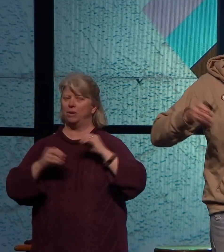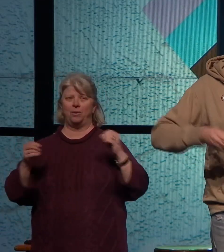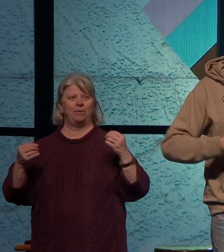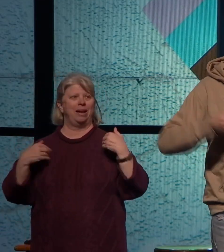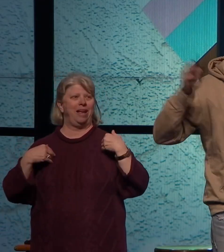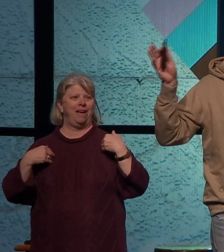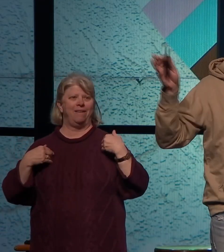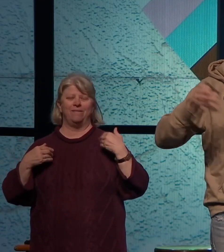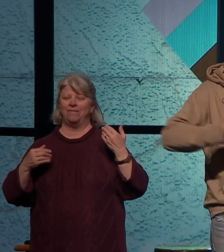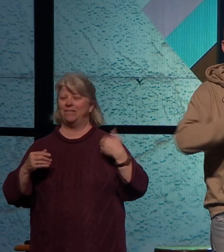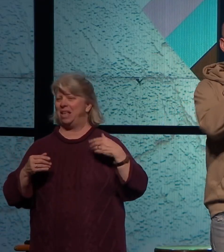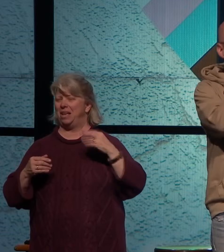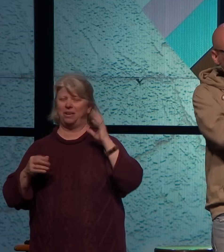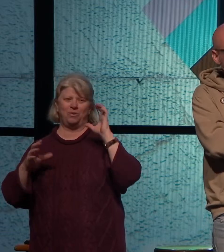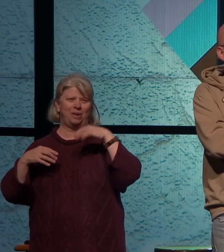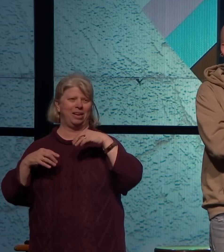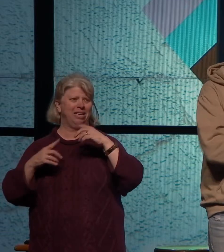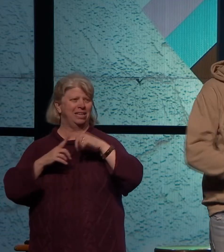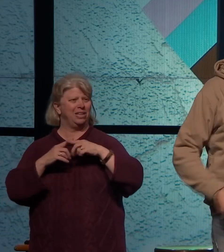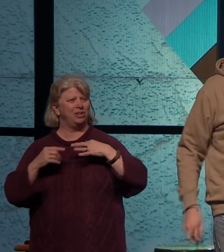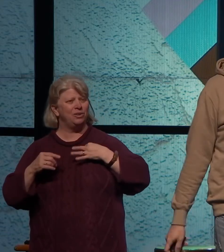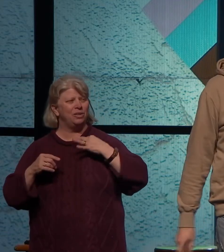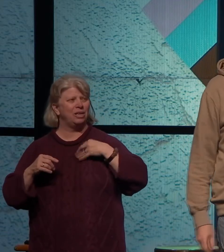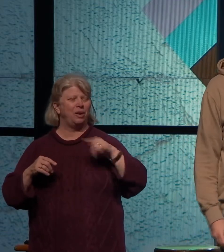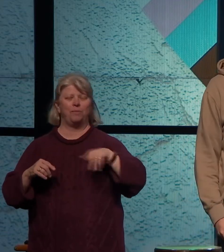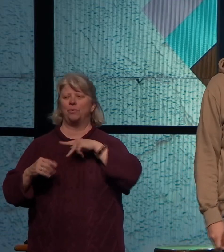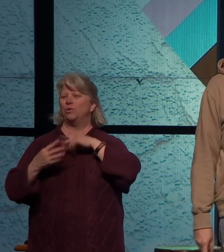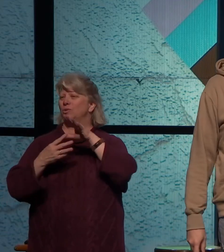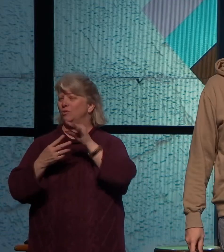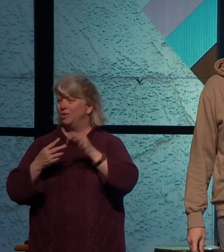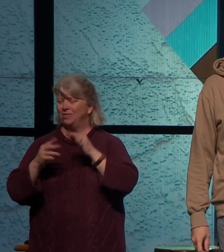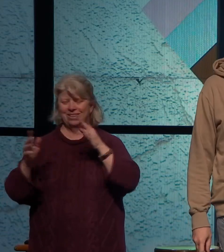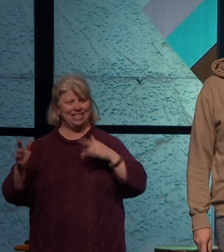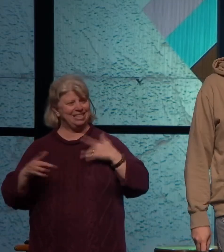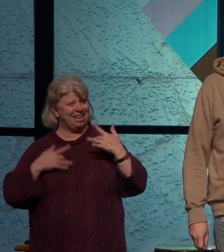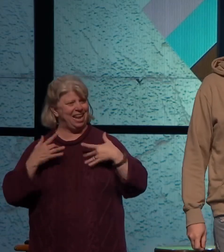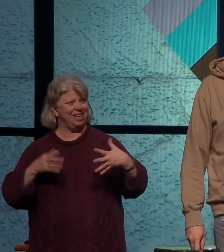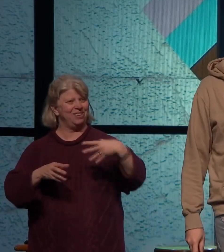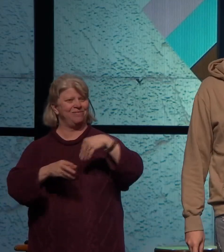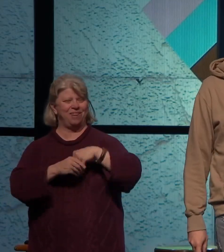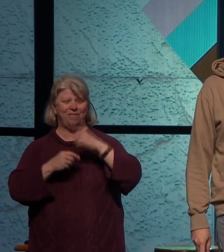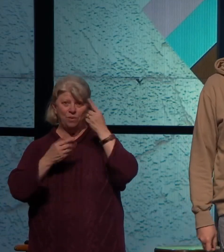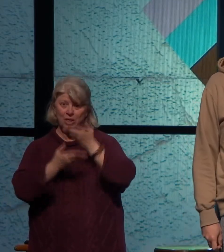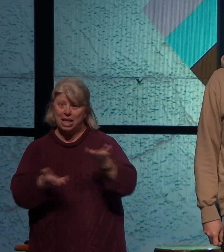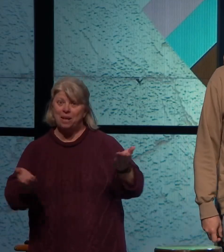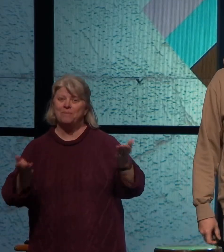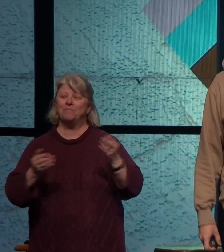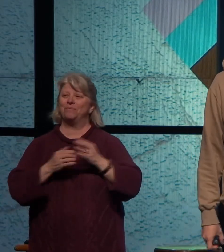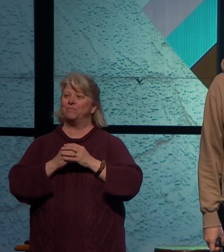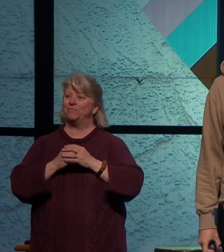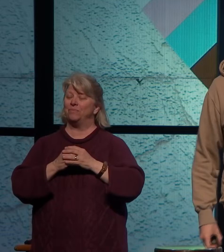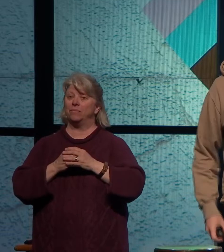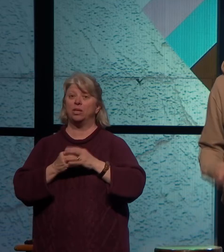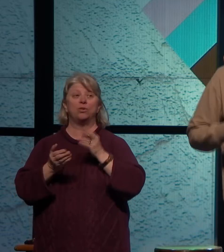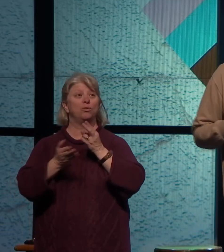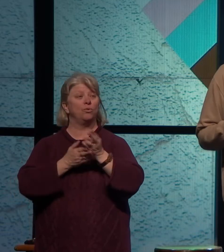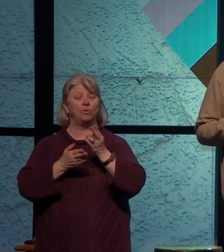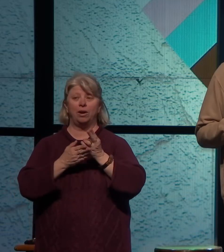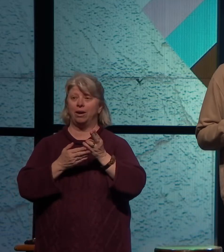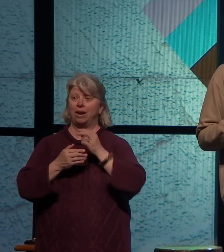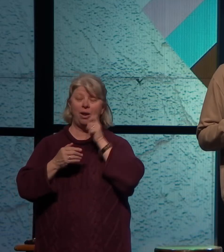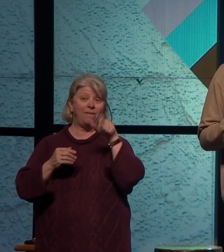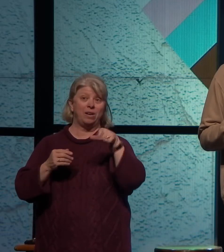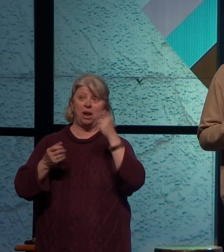wearing matching t-shirts or anything like that. It's a personal choice that someone has made, and we're excited to be a part of this for them. And here's the truth of it. Like, I don't